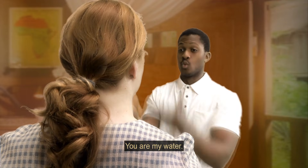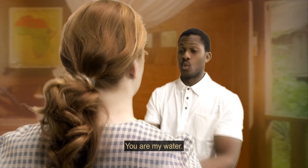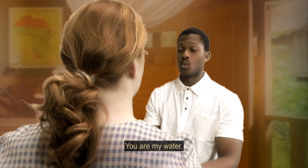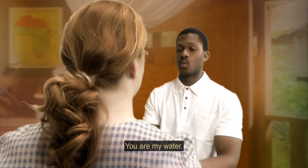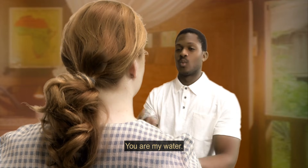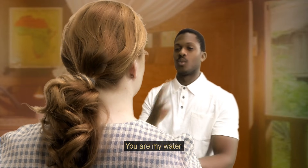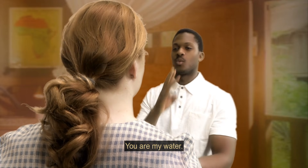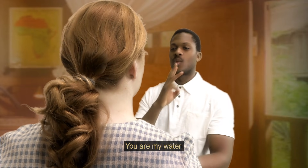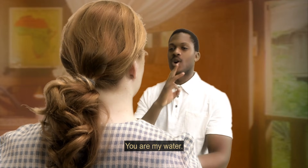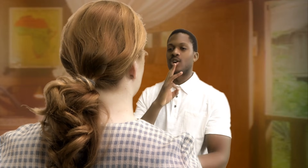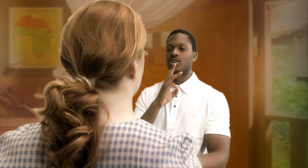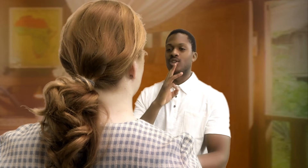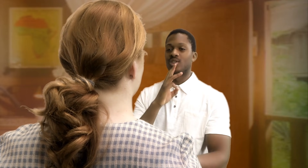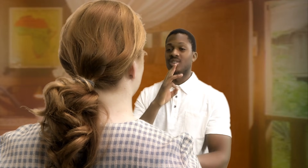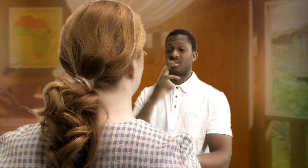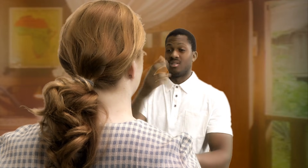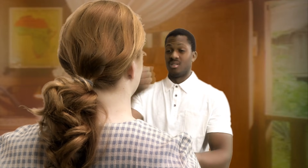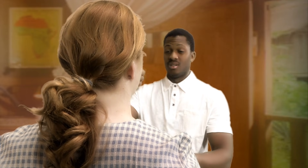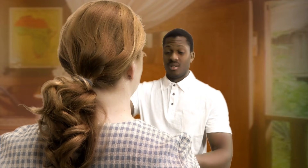You are my water.